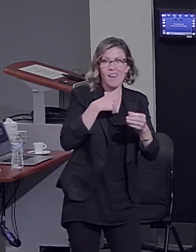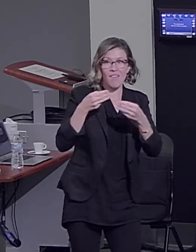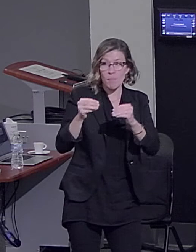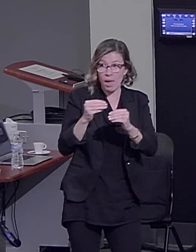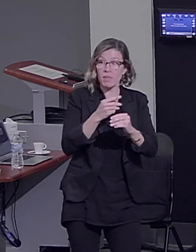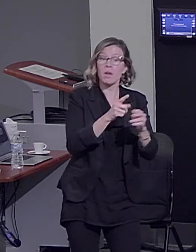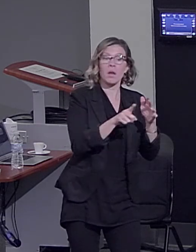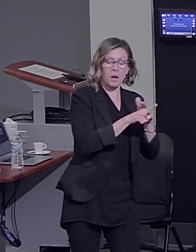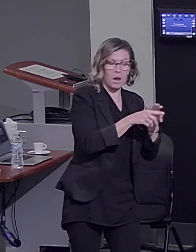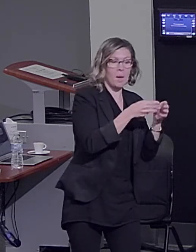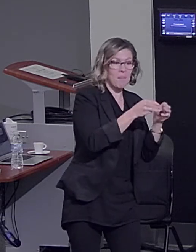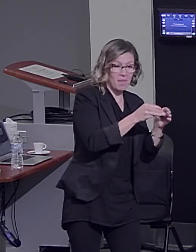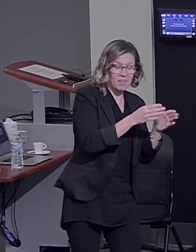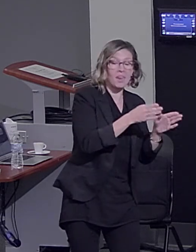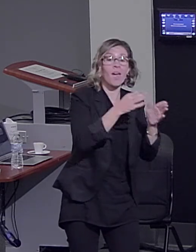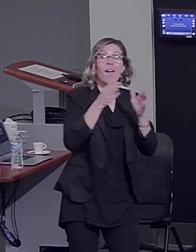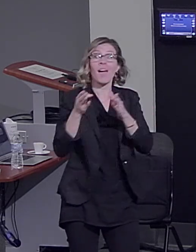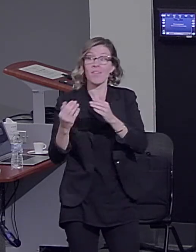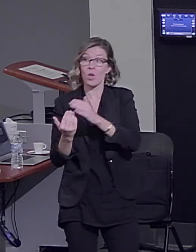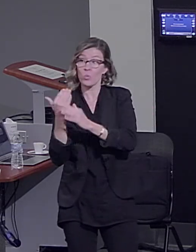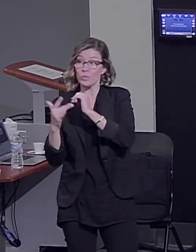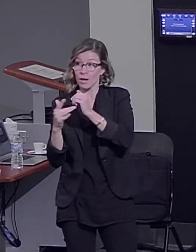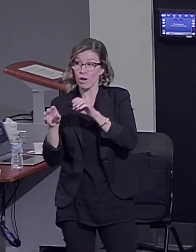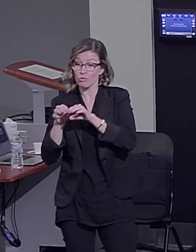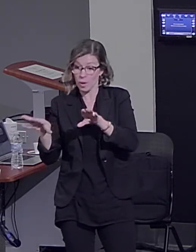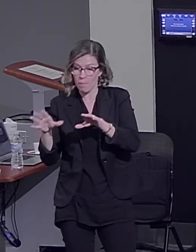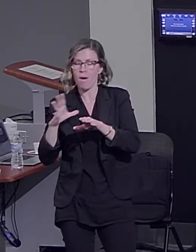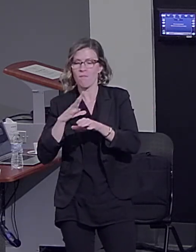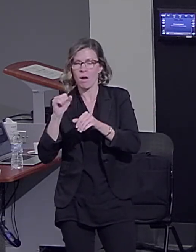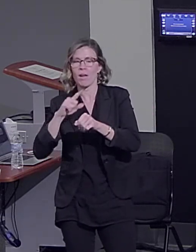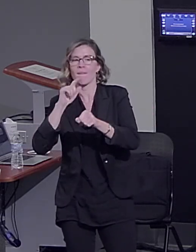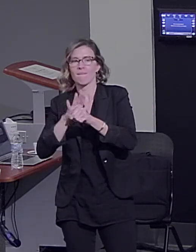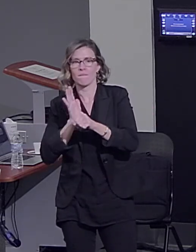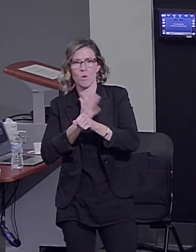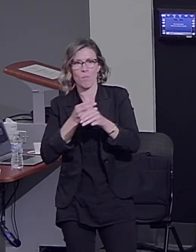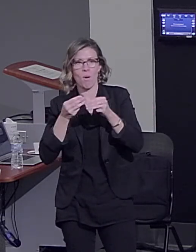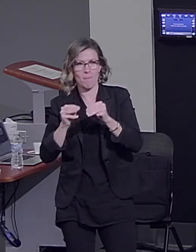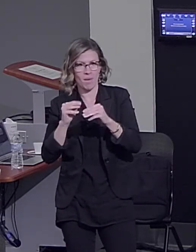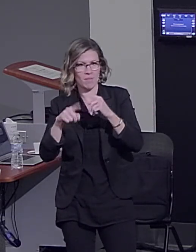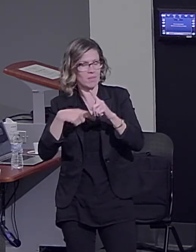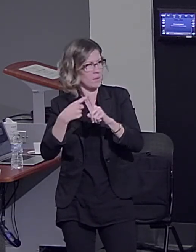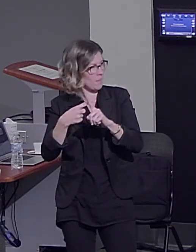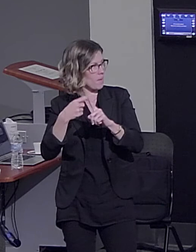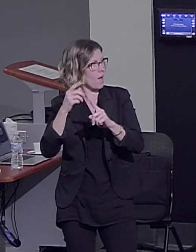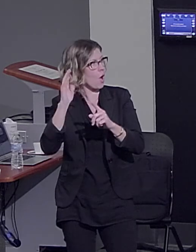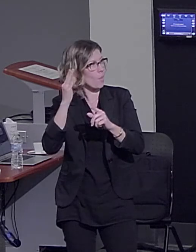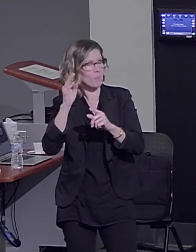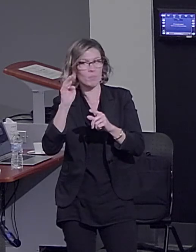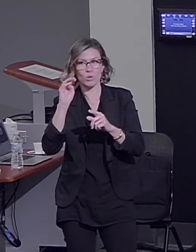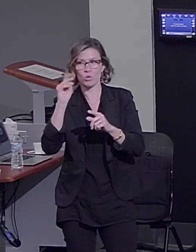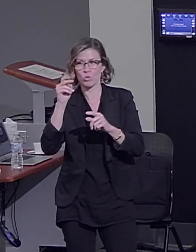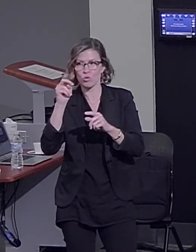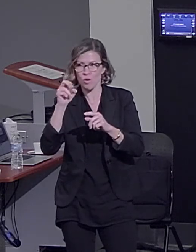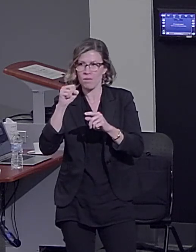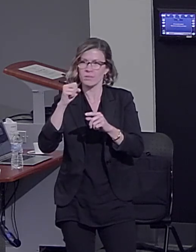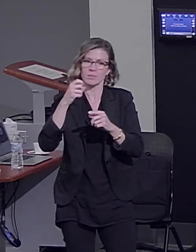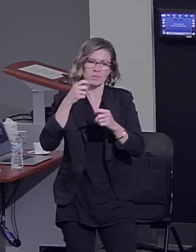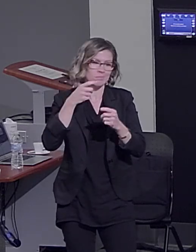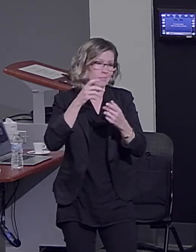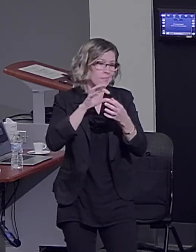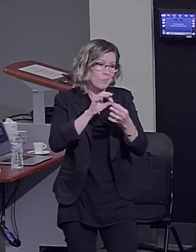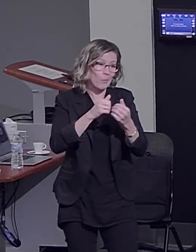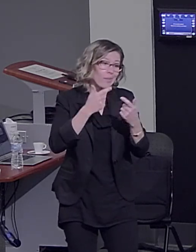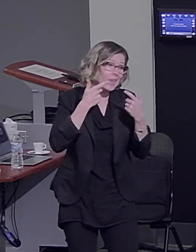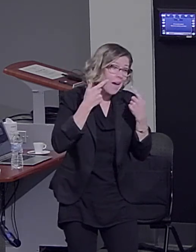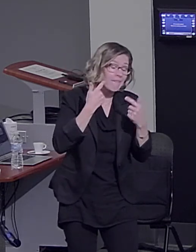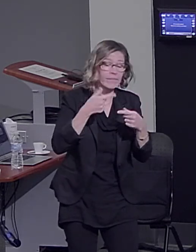method confirms our idea about the mirror stuff, because laughing and pain, not pain, but anyway, conditions